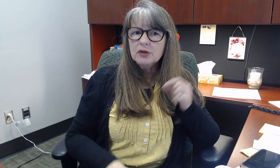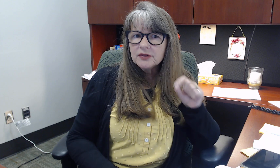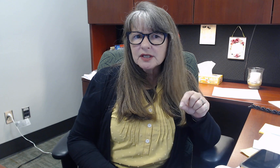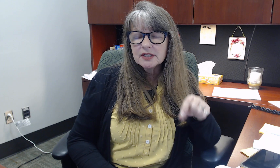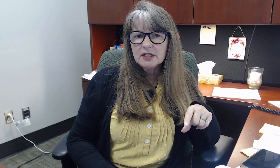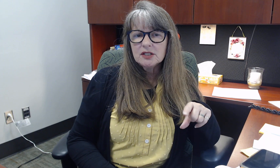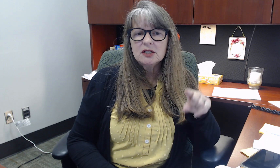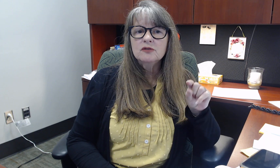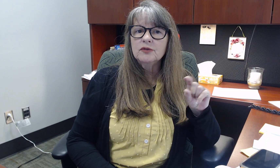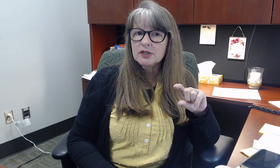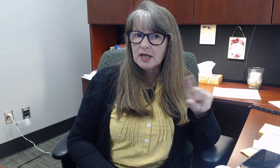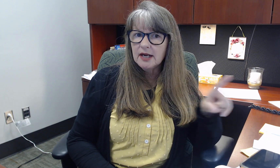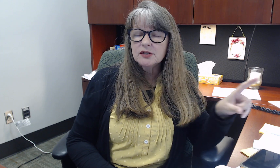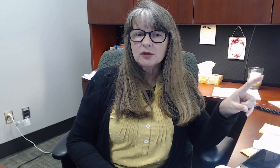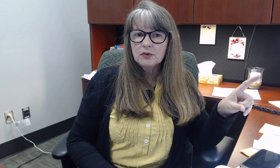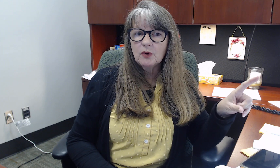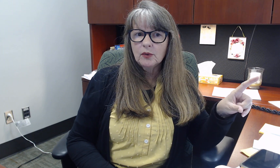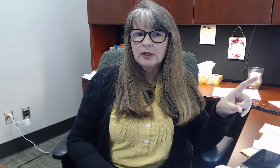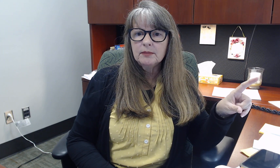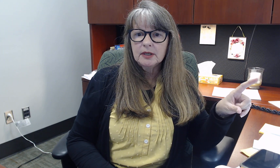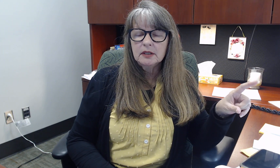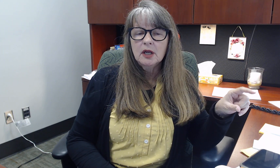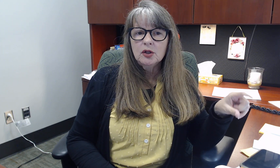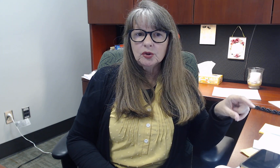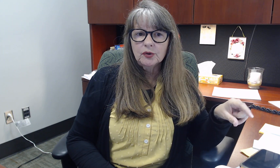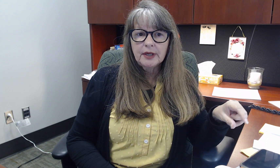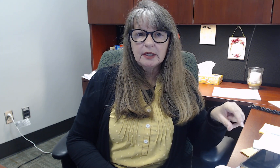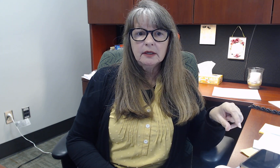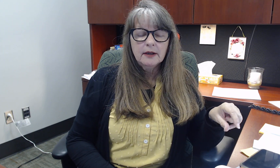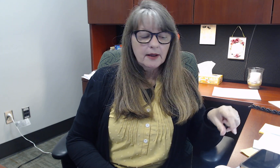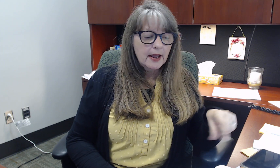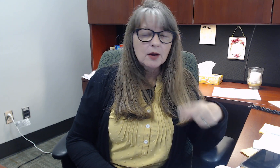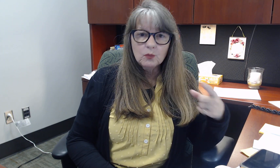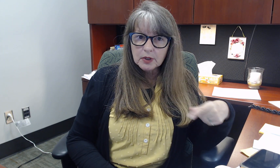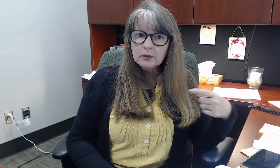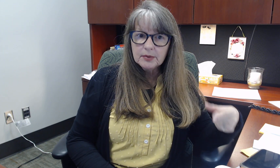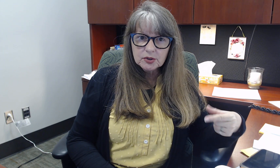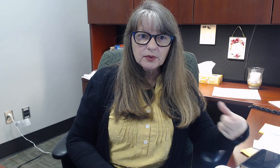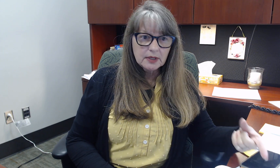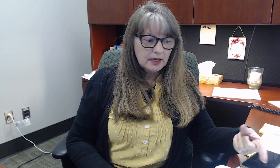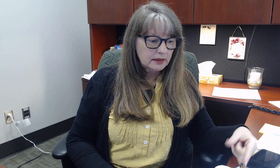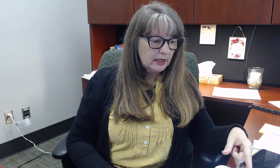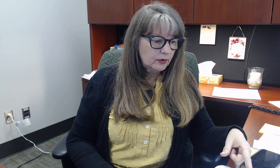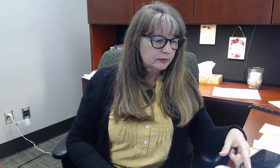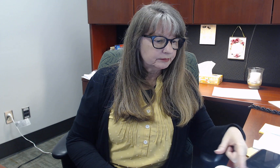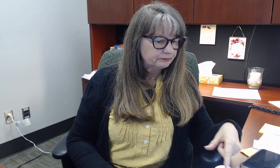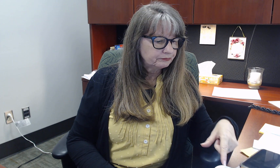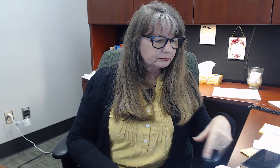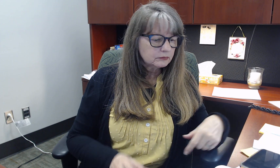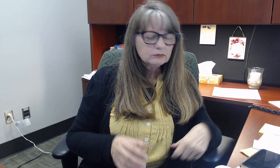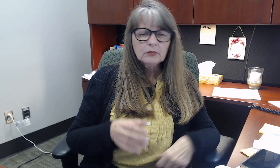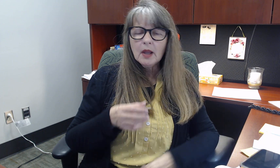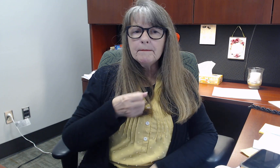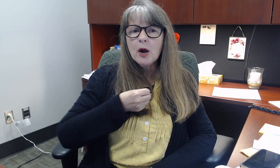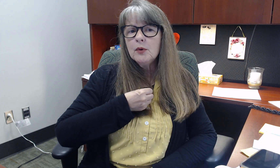think of sentences for the signs that we've already been learning, and we will be doing that later.